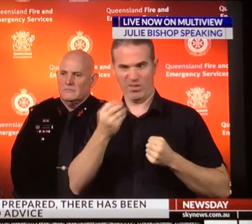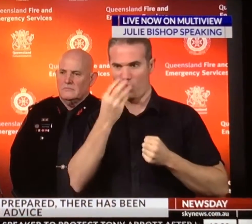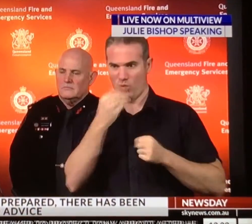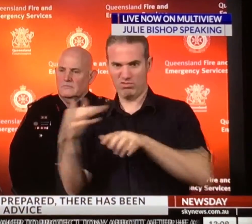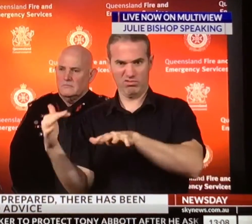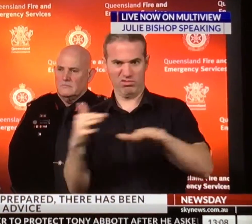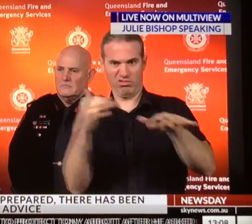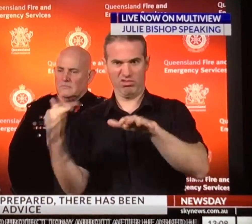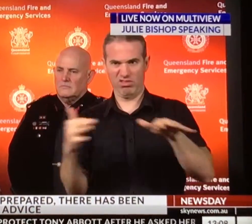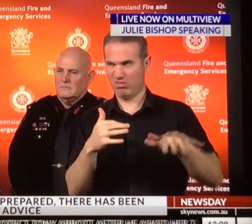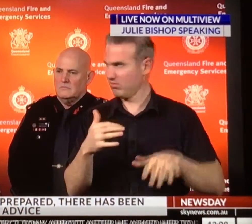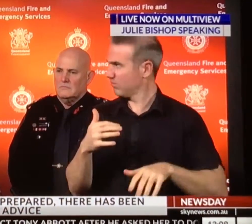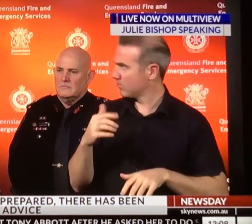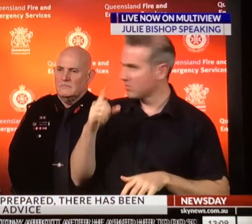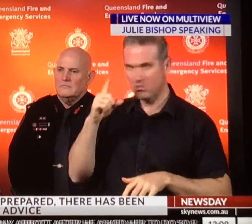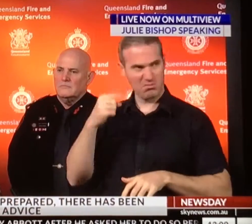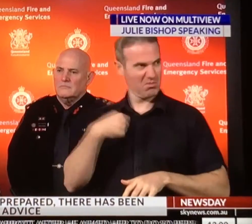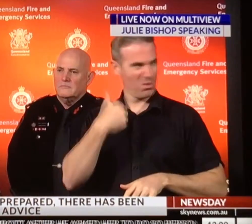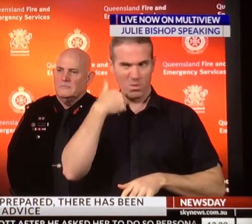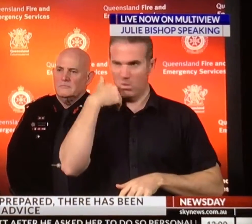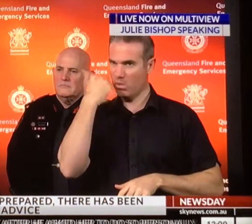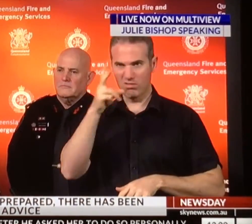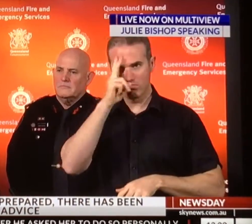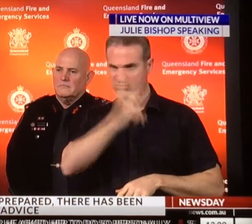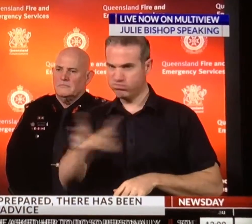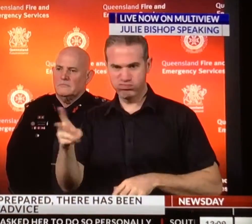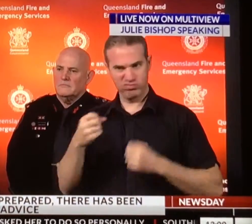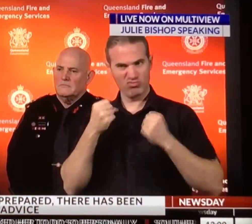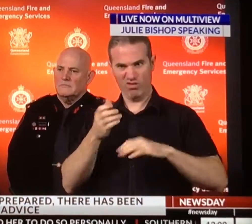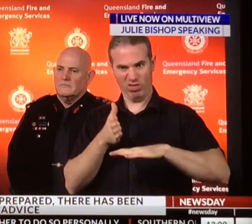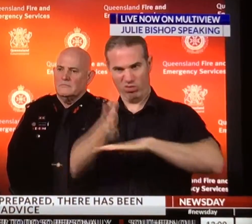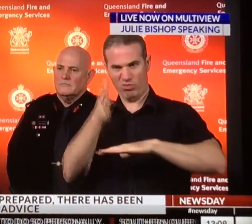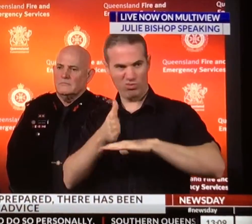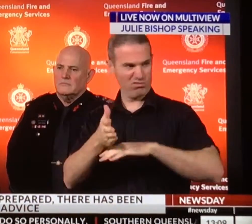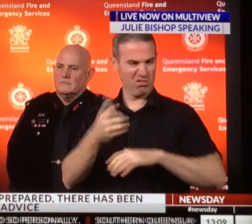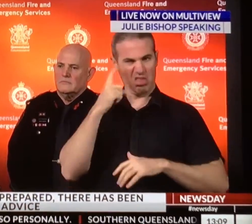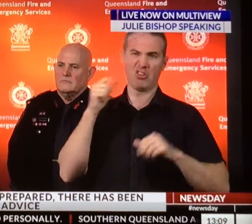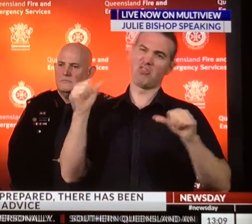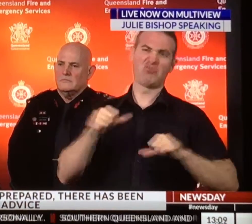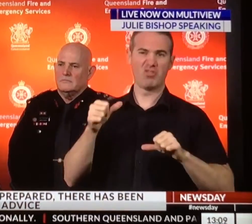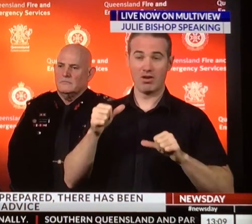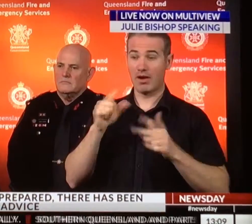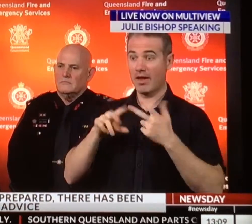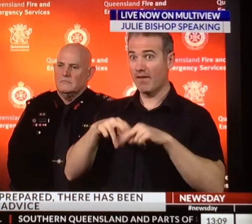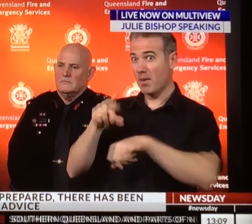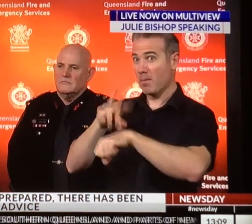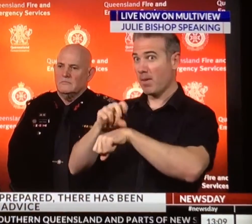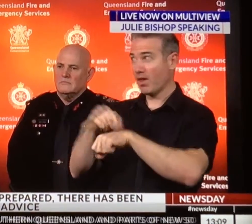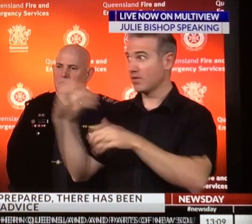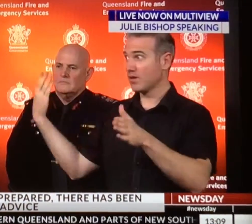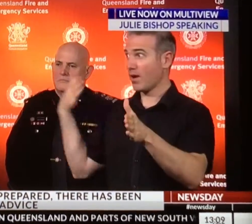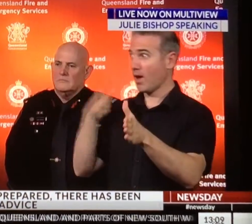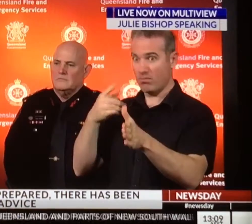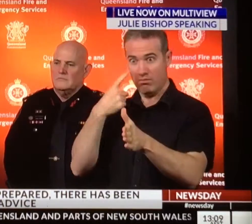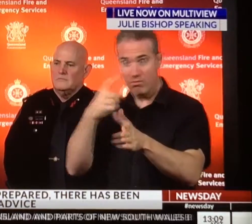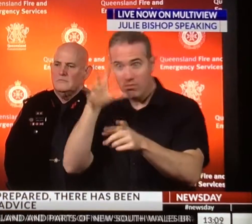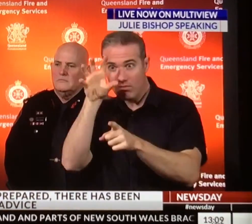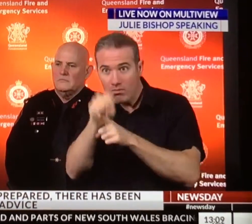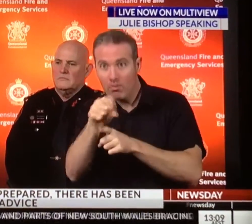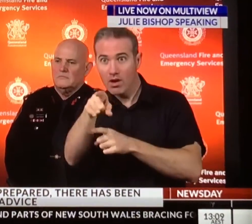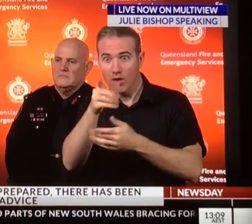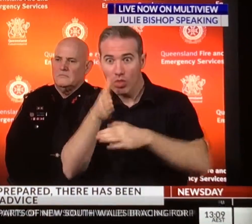down that road all the time. Think they can do it. Police car turns up and sees a car, asking to do that work. They get a big.